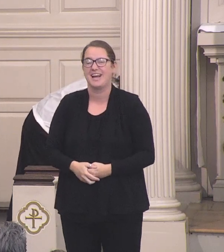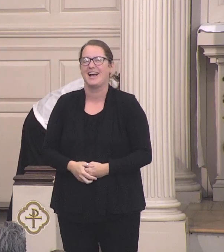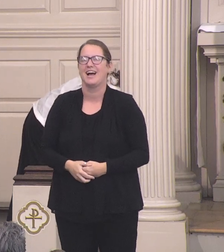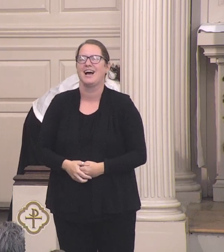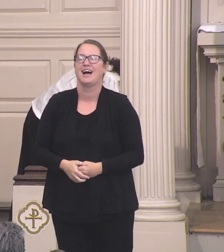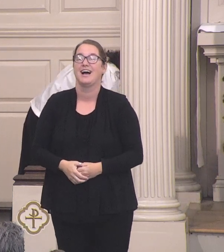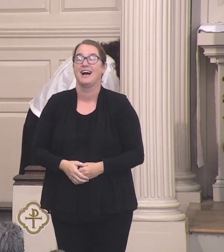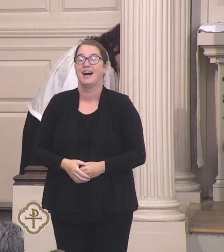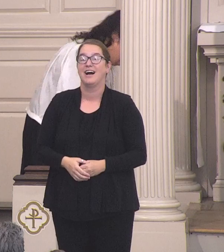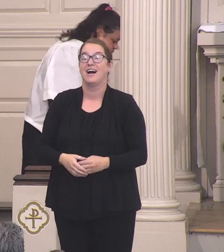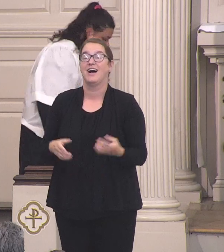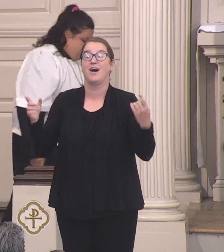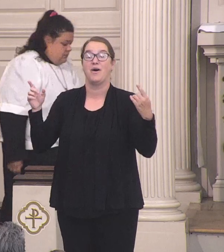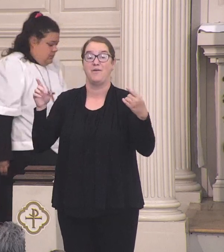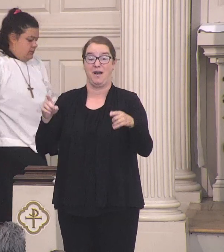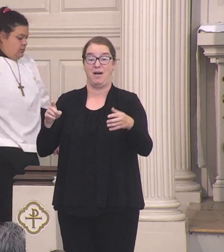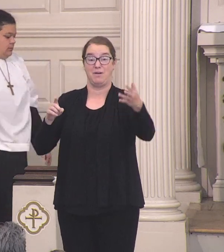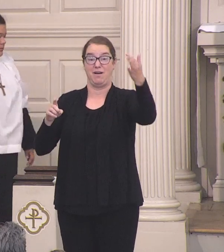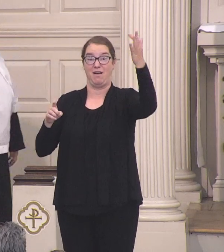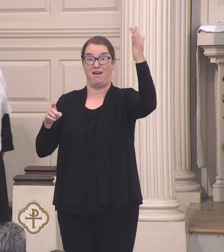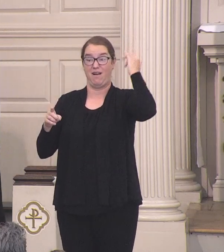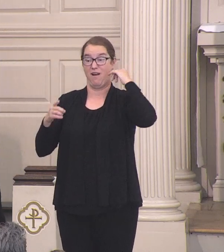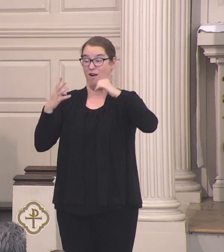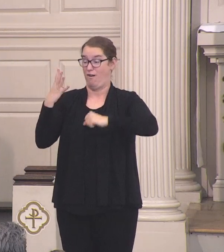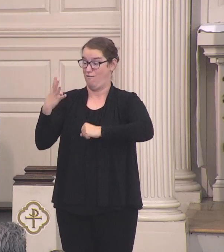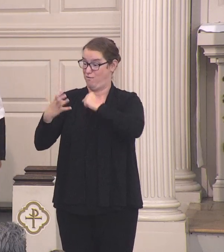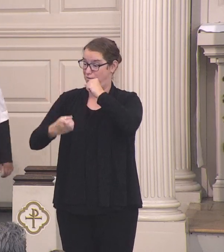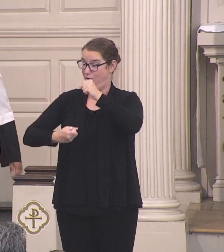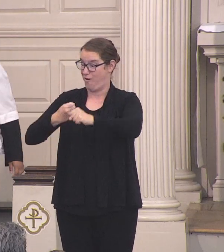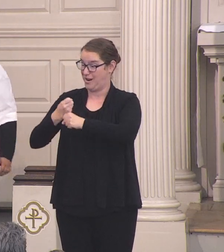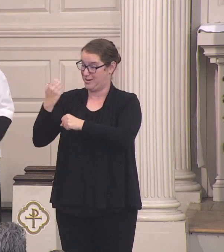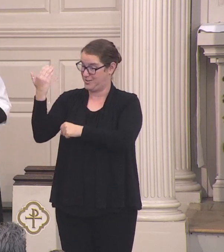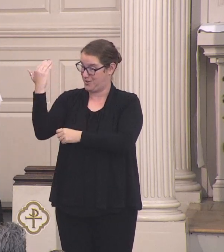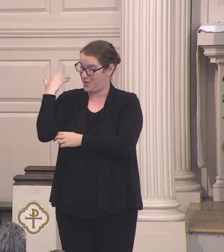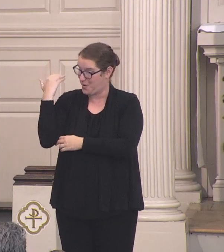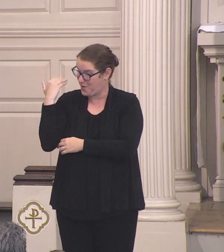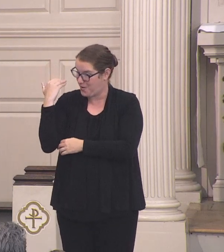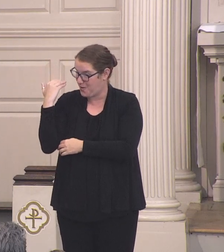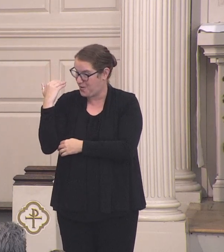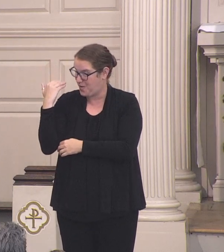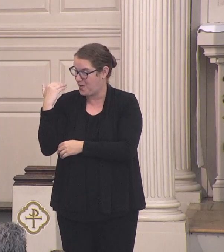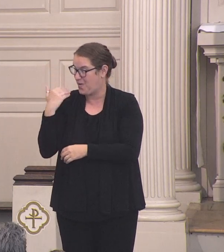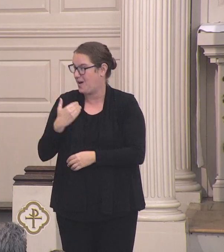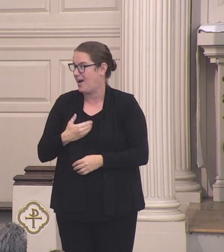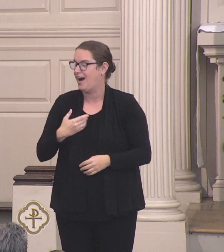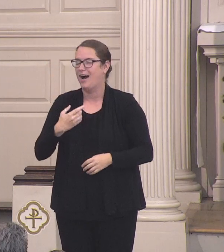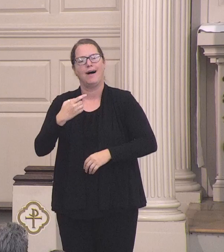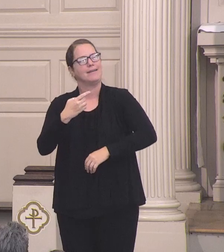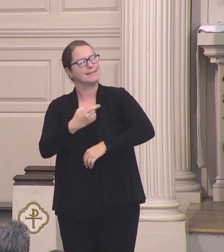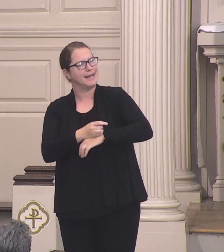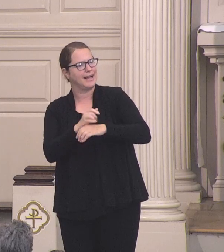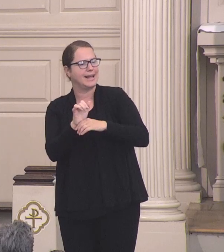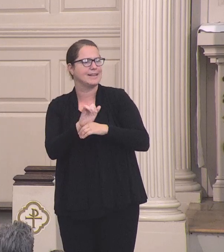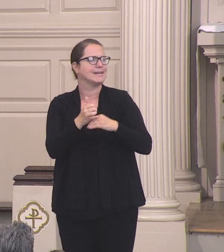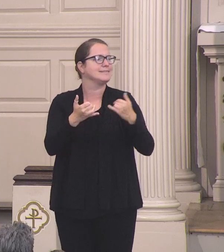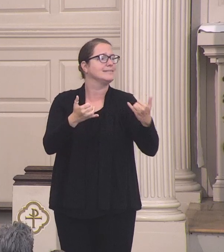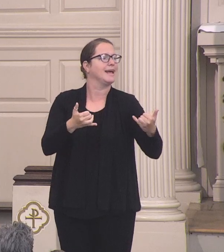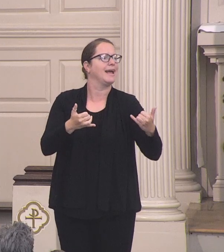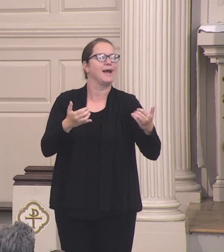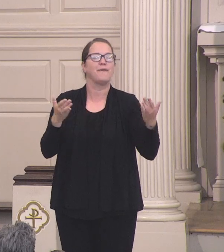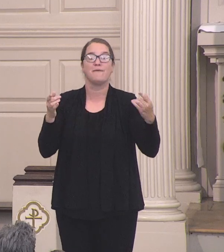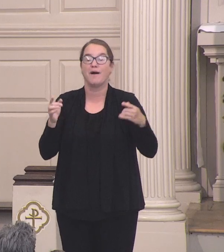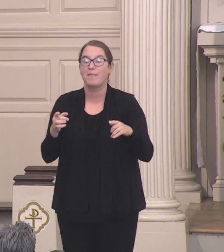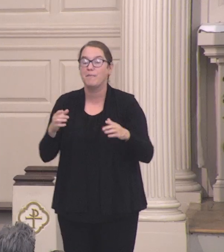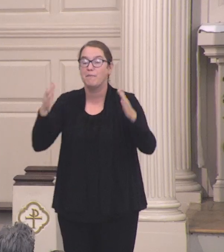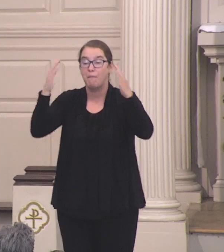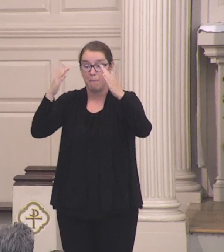4 years ago, I think I should begin with some good news. 4 years ago, on a day like this, Pope